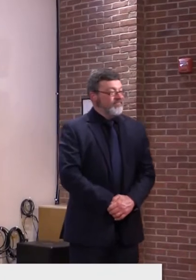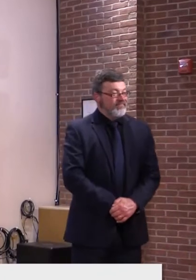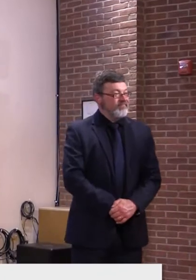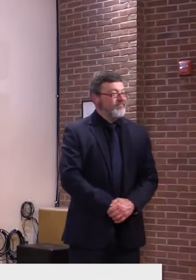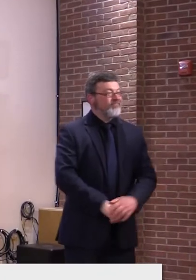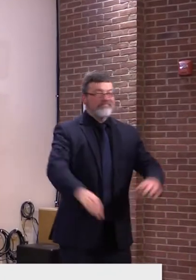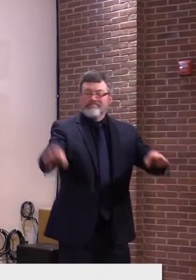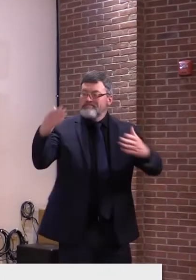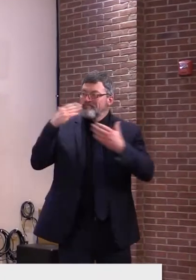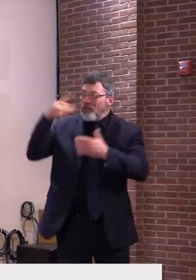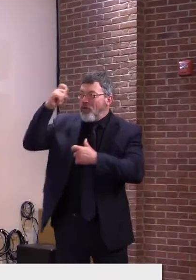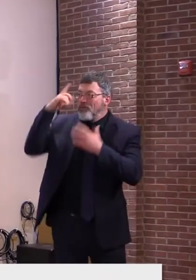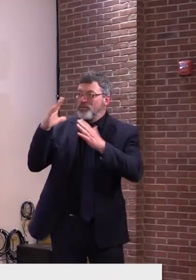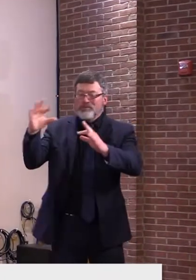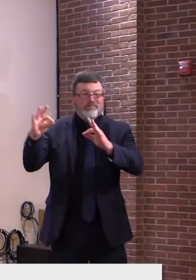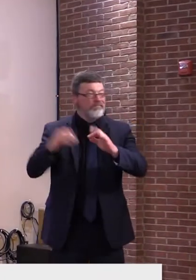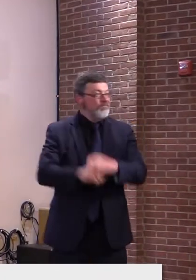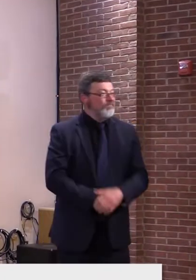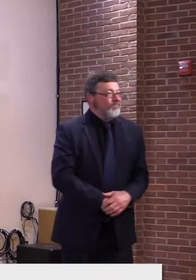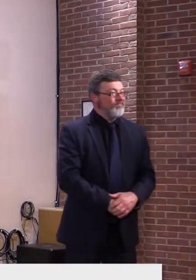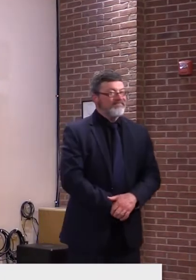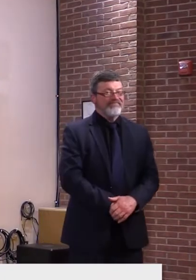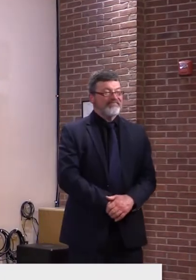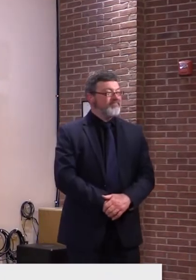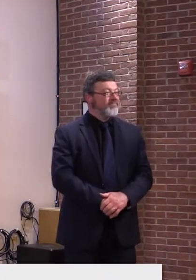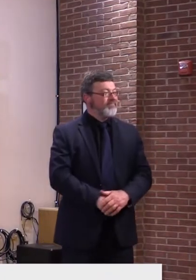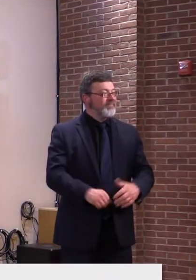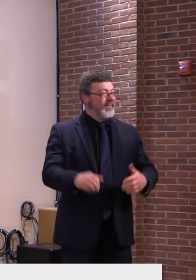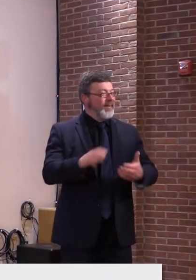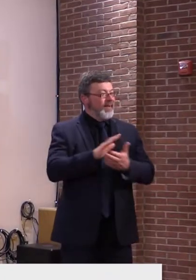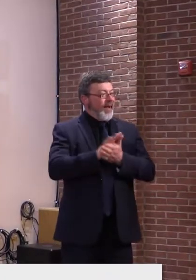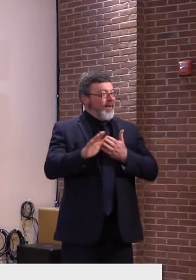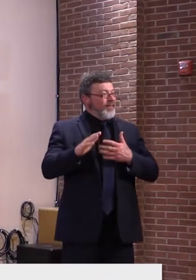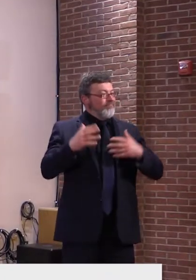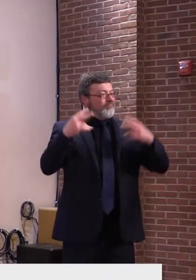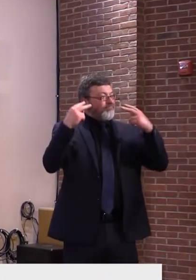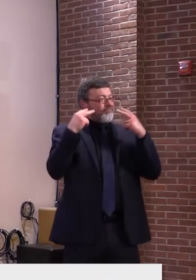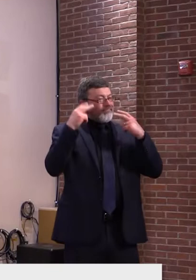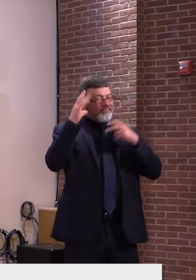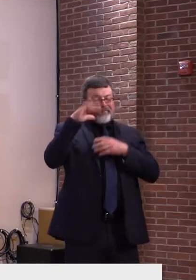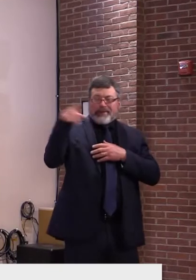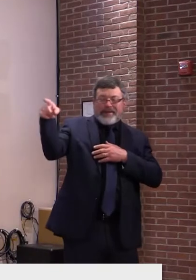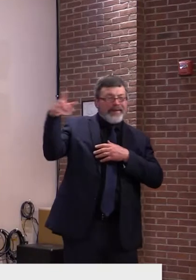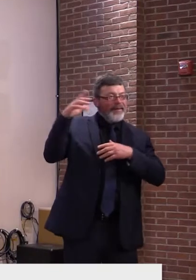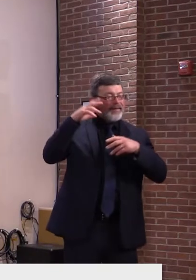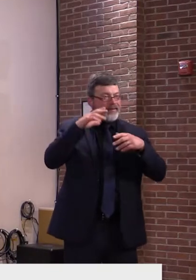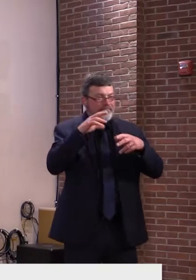Thank you. Good to know there are other hard problems to solve.